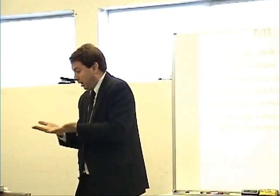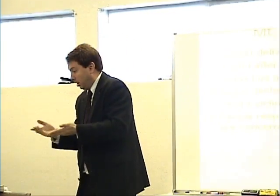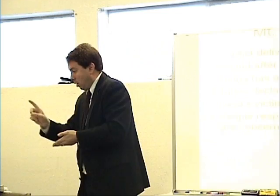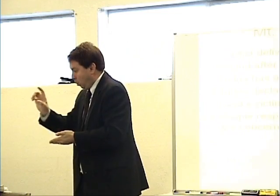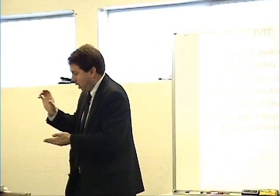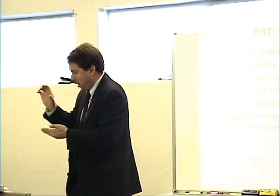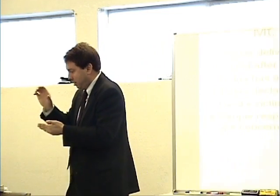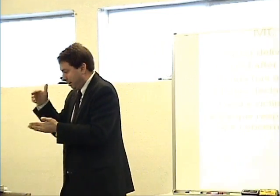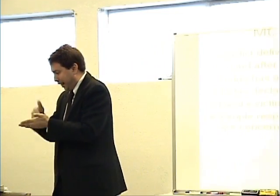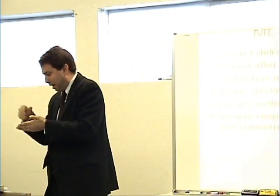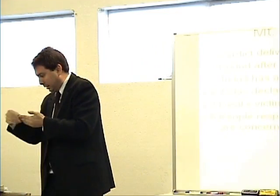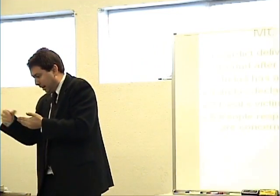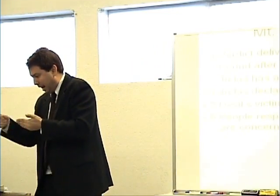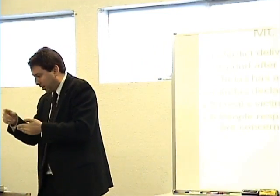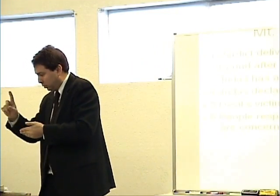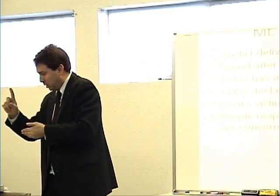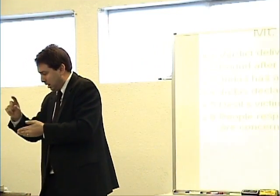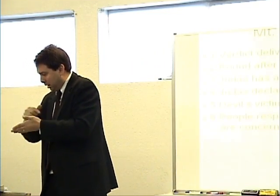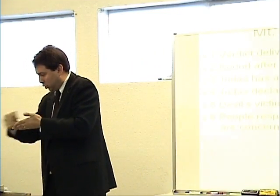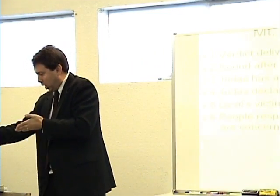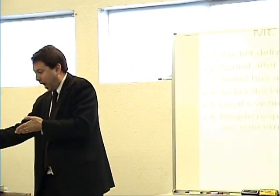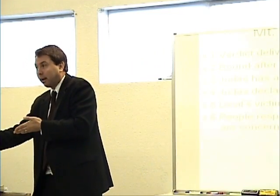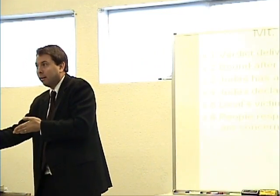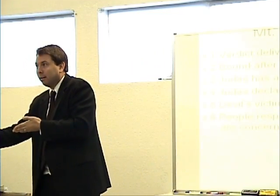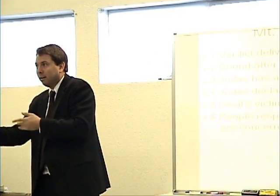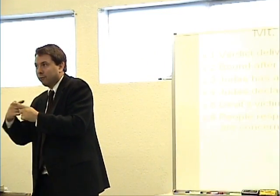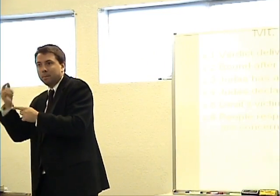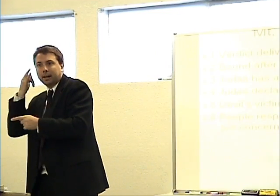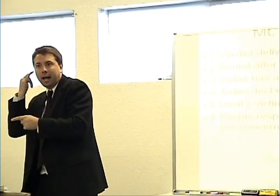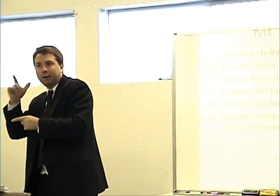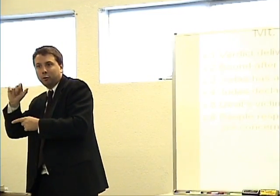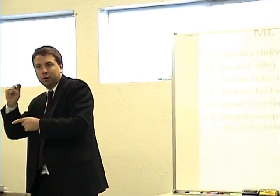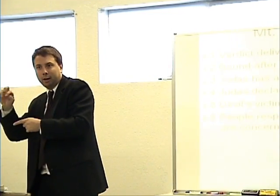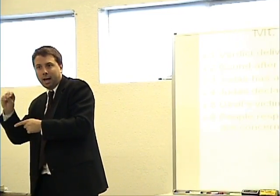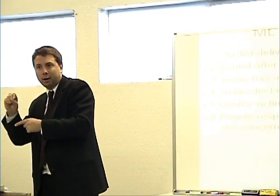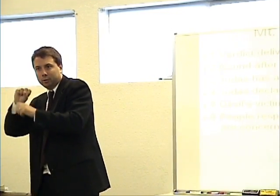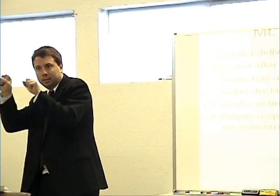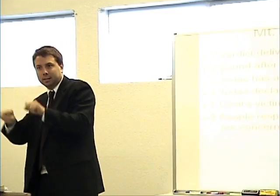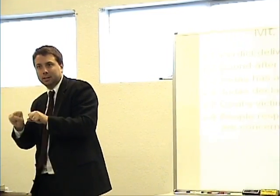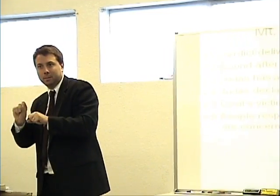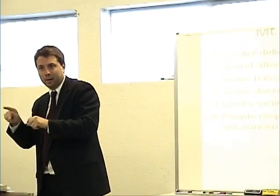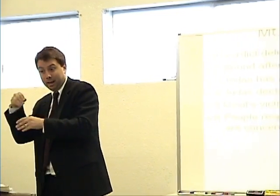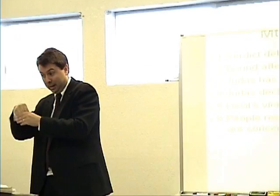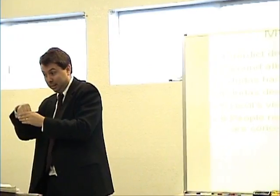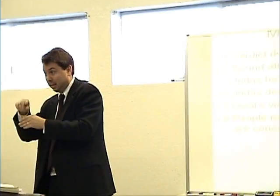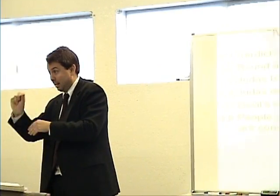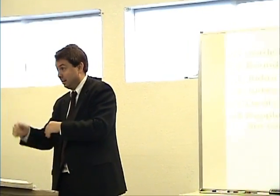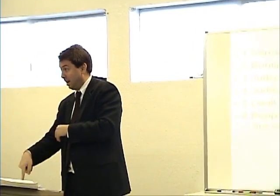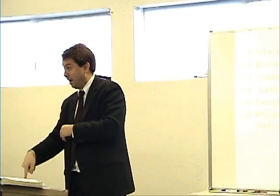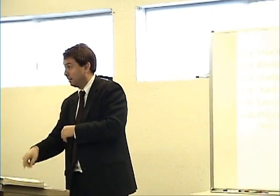here, $100,000 check from the California lotto system, okay, inside the tithes,